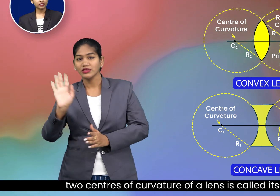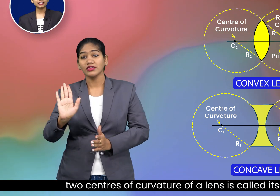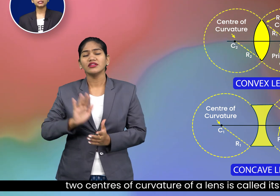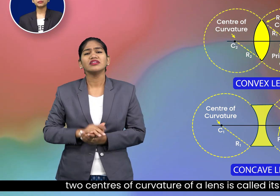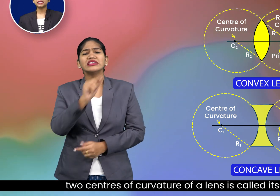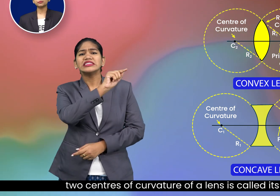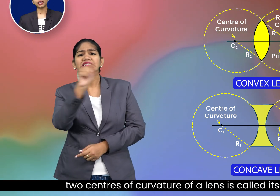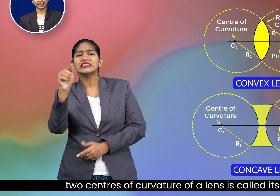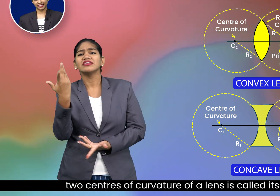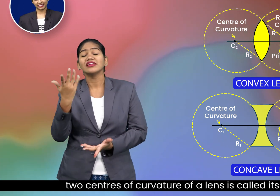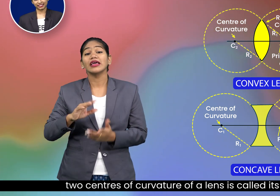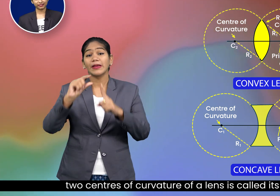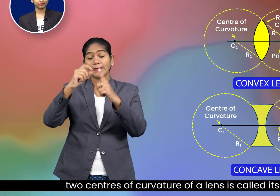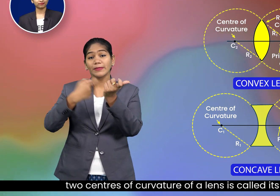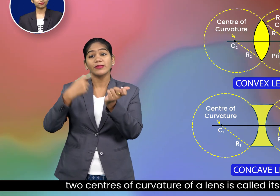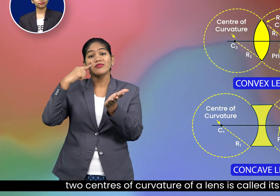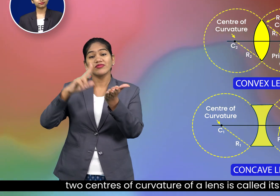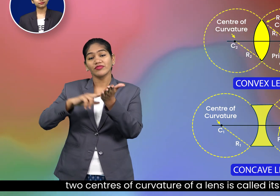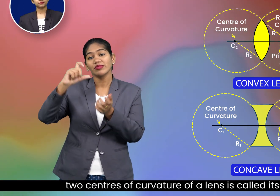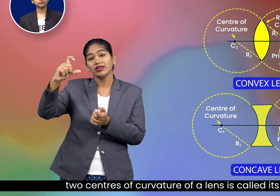its principal axis.